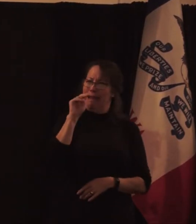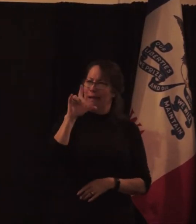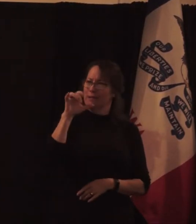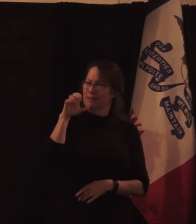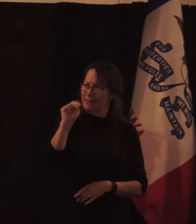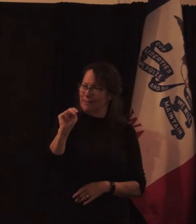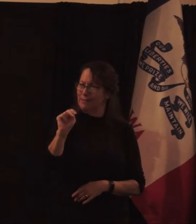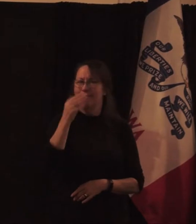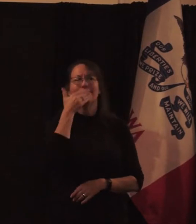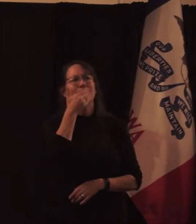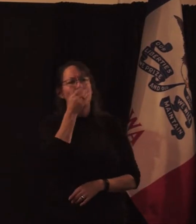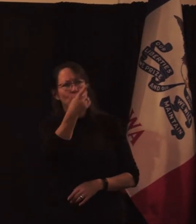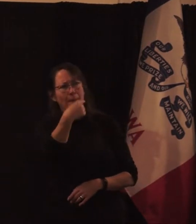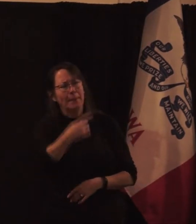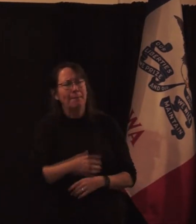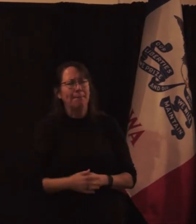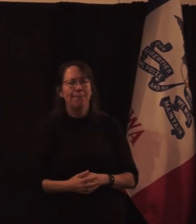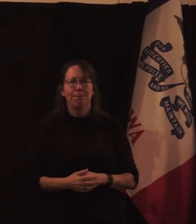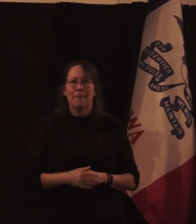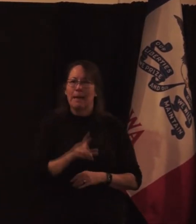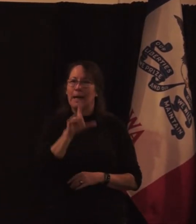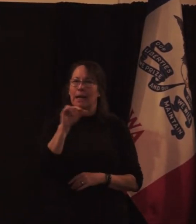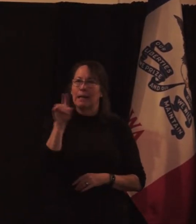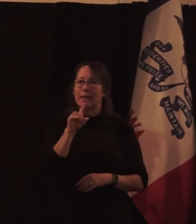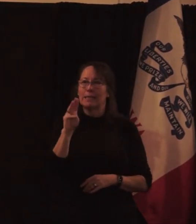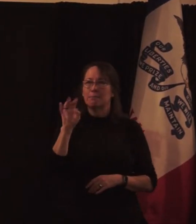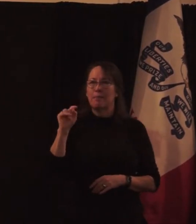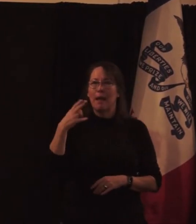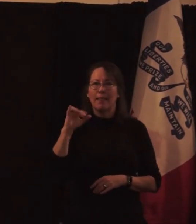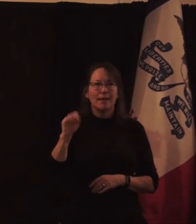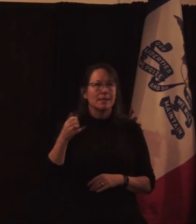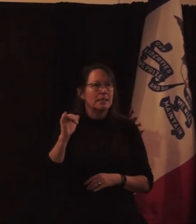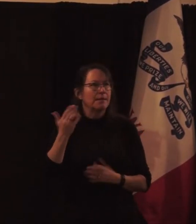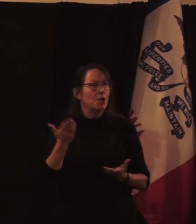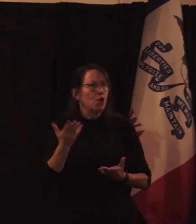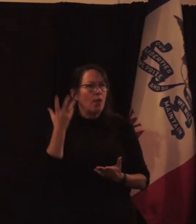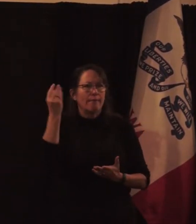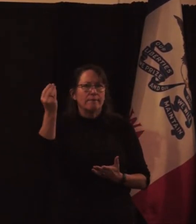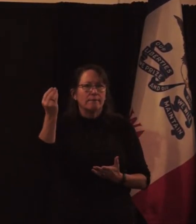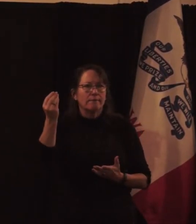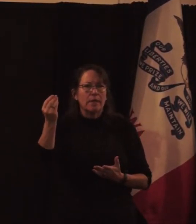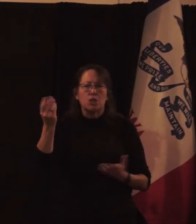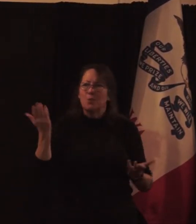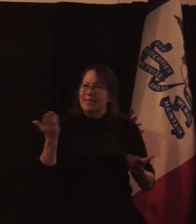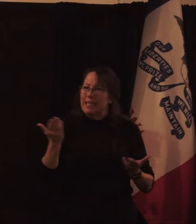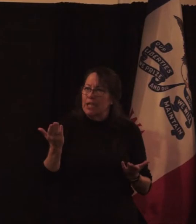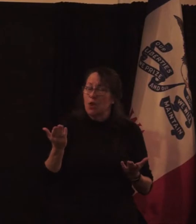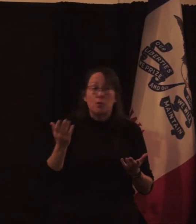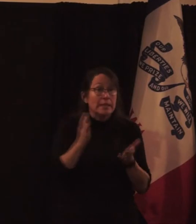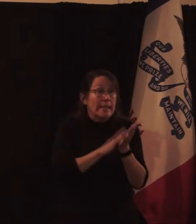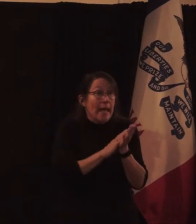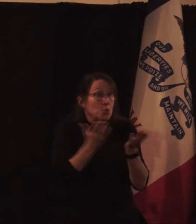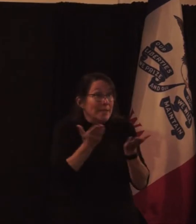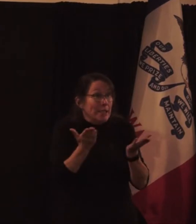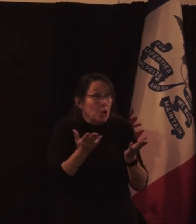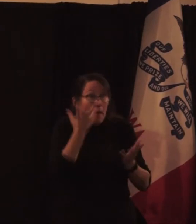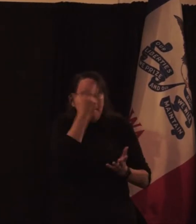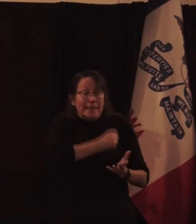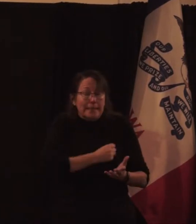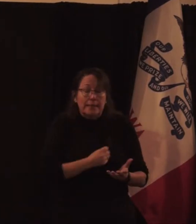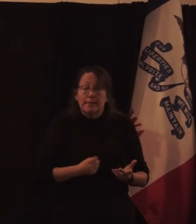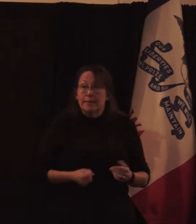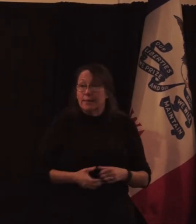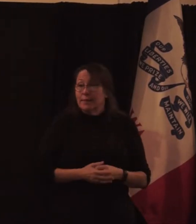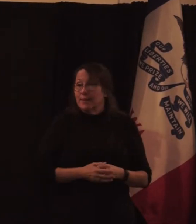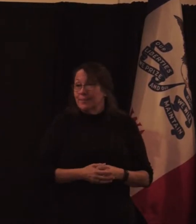Thank you, Jeff, for being here. Liz Mathis, Senator Mathis was here too. Well, I'm sorry. Well, let's hear it for Liz. She was here, but I missed her.